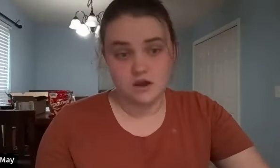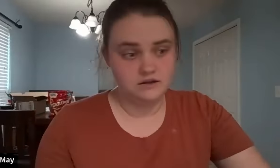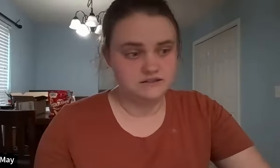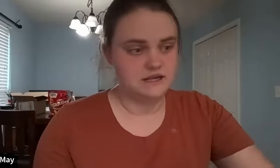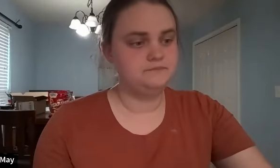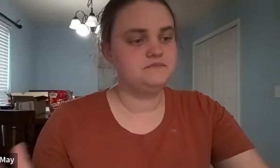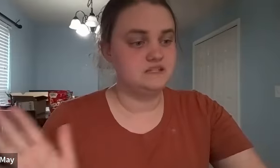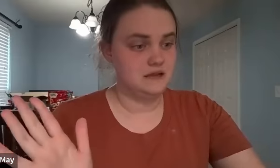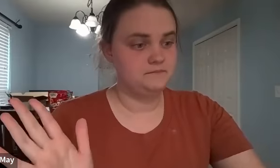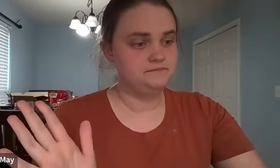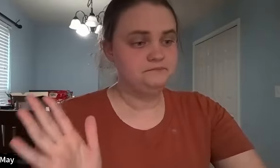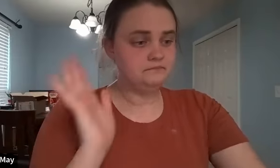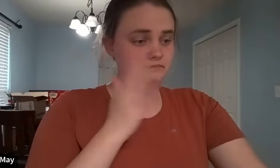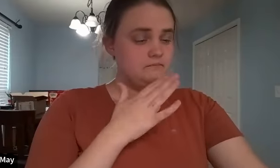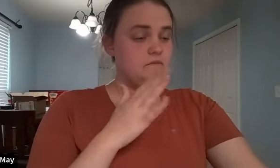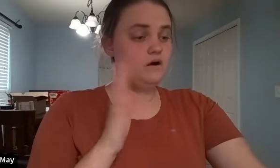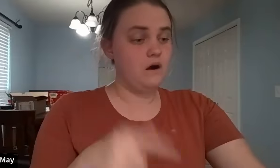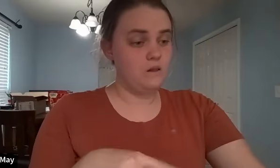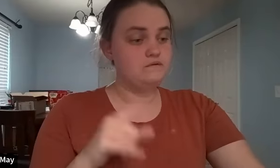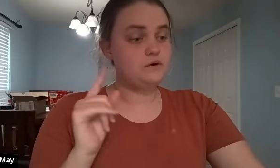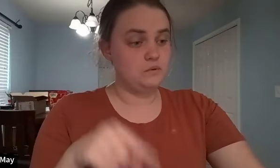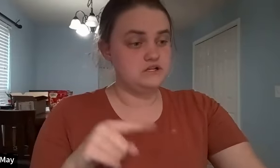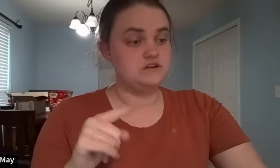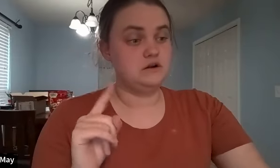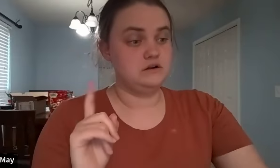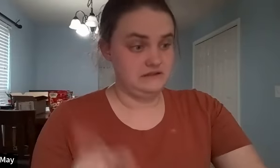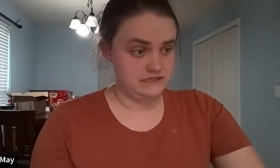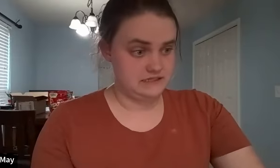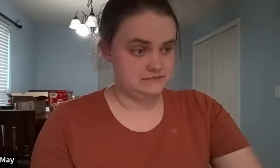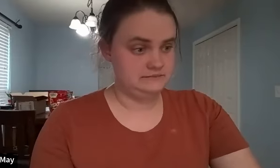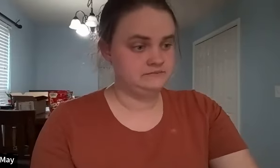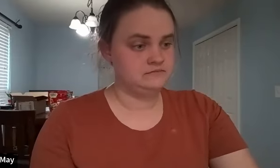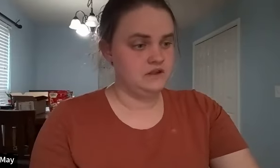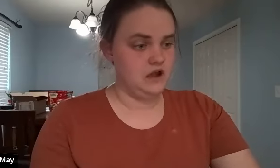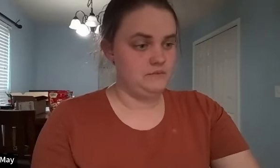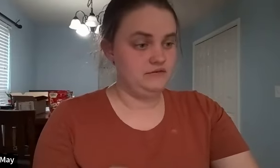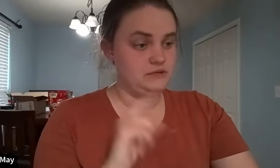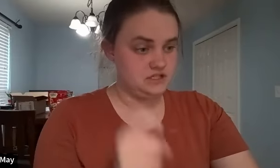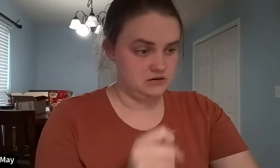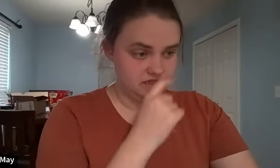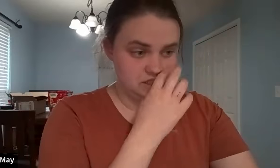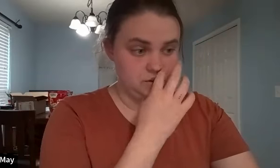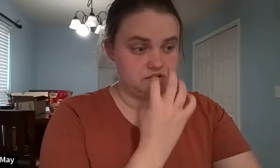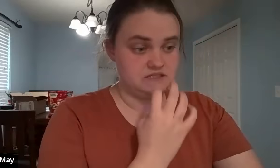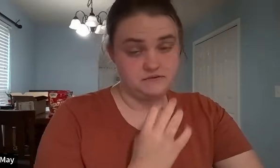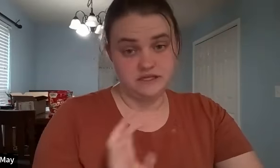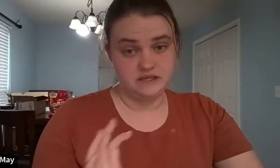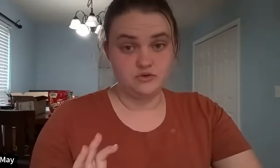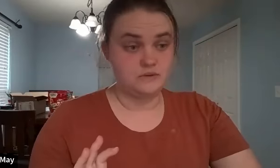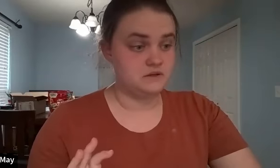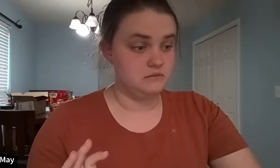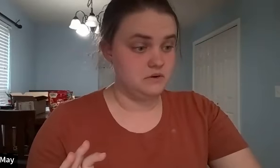talk today. All of our words on our list. If we don't get to, we will definitely get through them